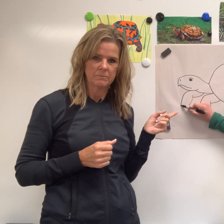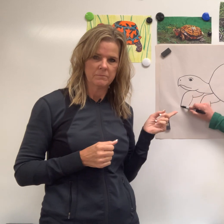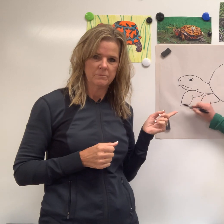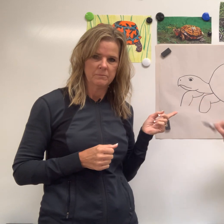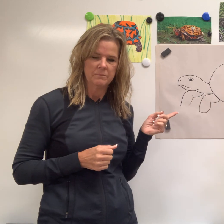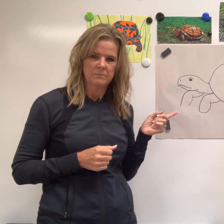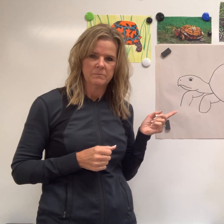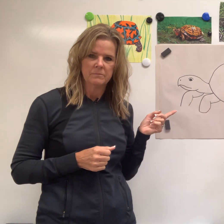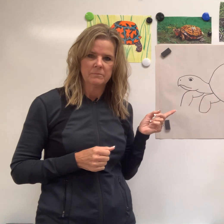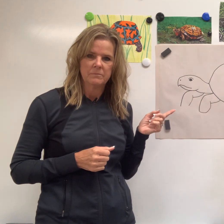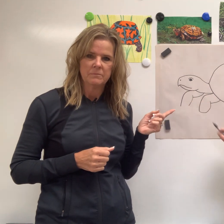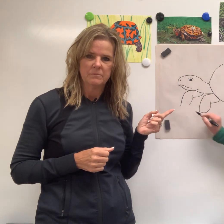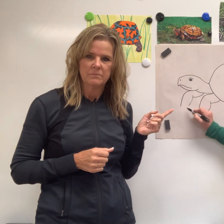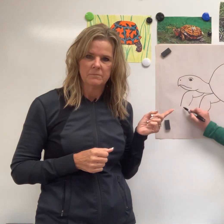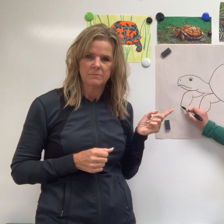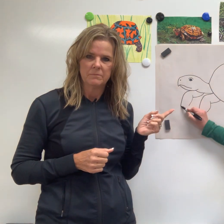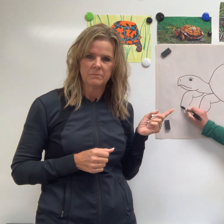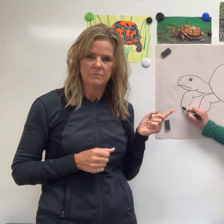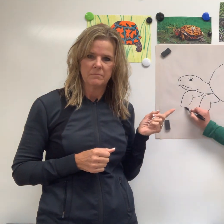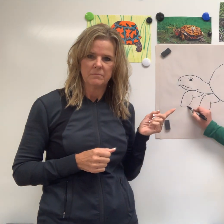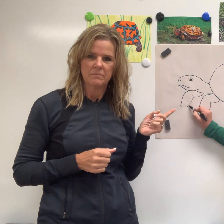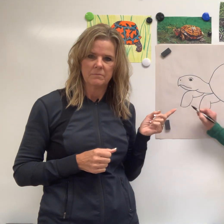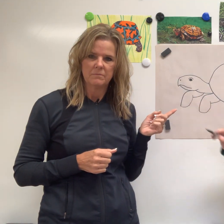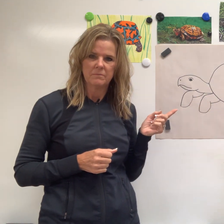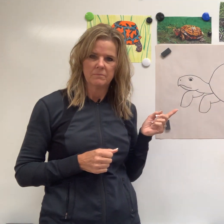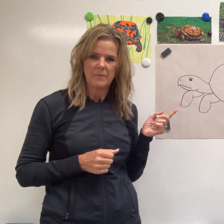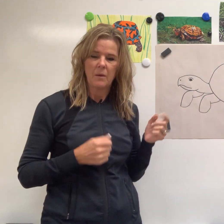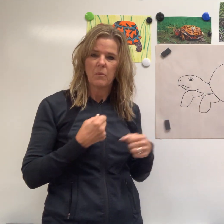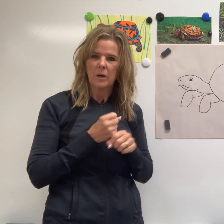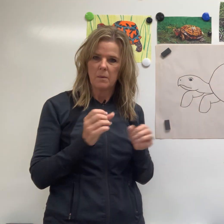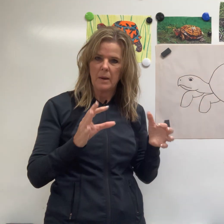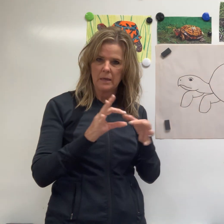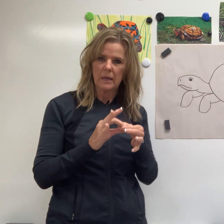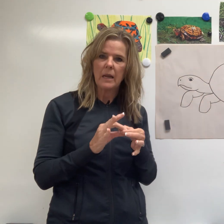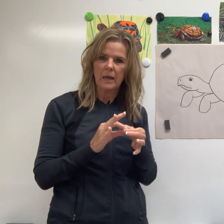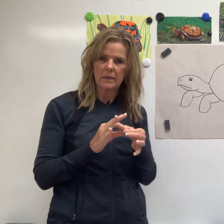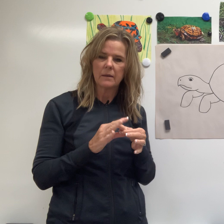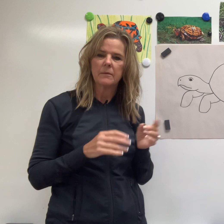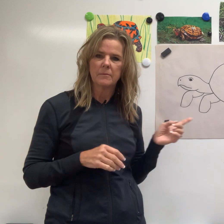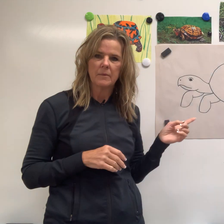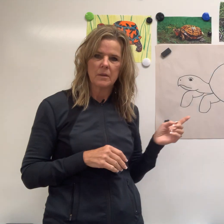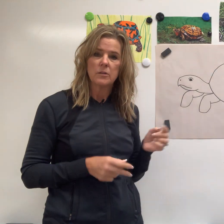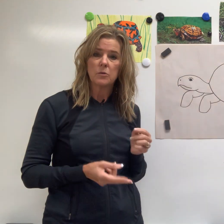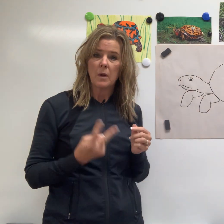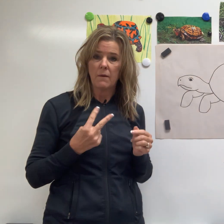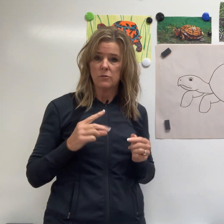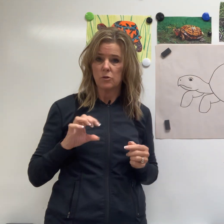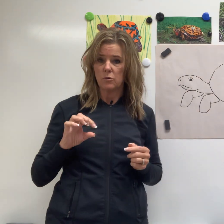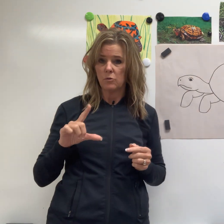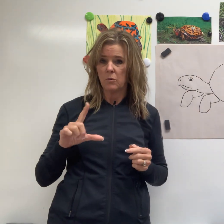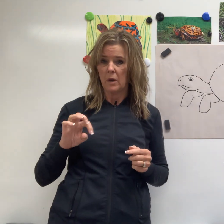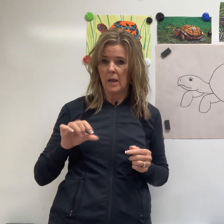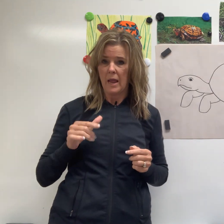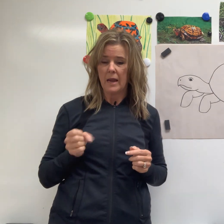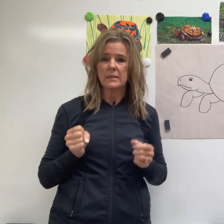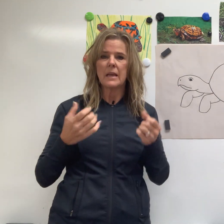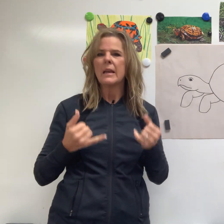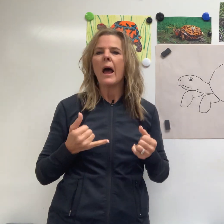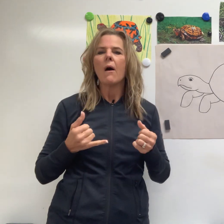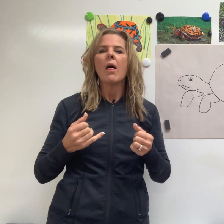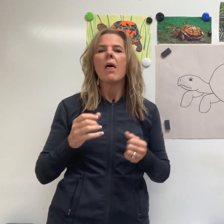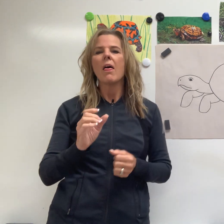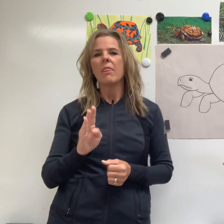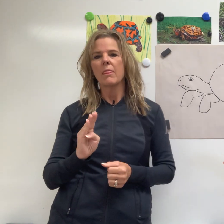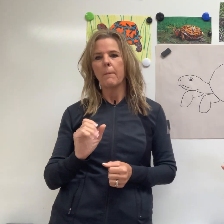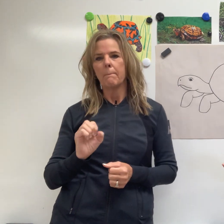and down, and we're gonna make it touch. Okay, so we've got two legs. Now let's make the back leg. The back leg